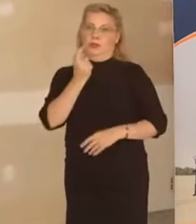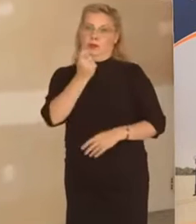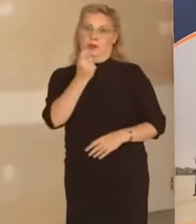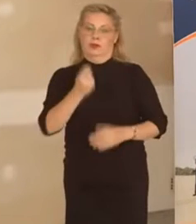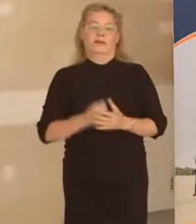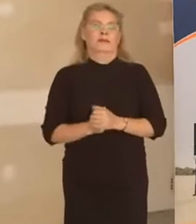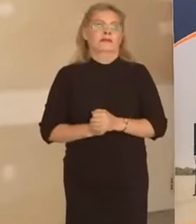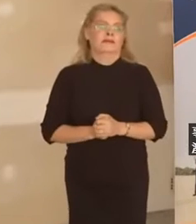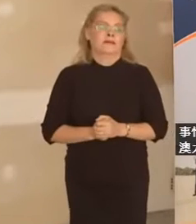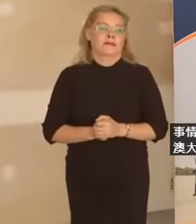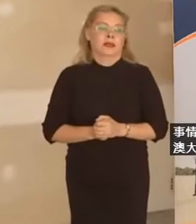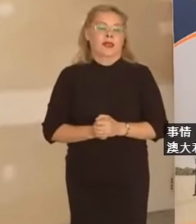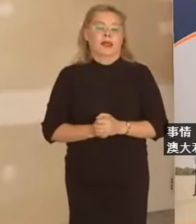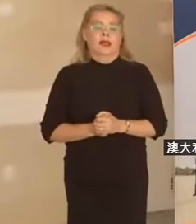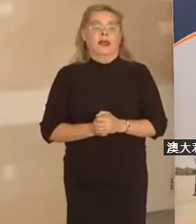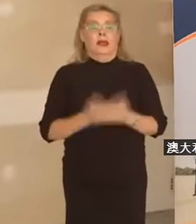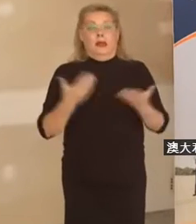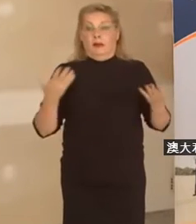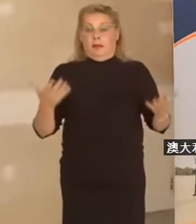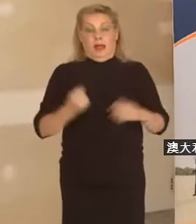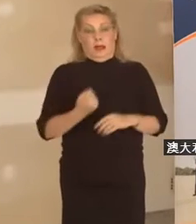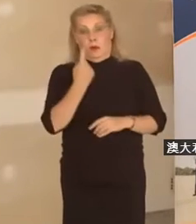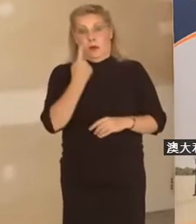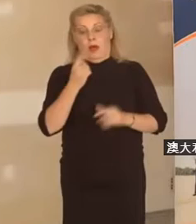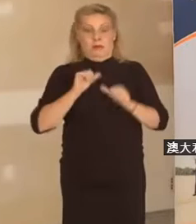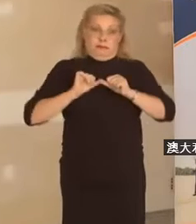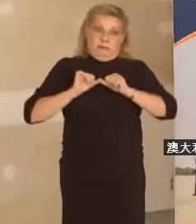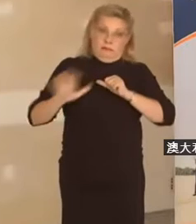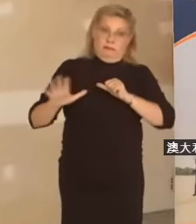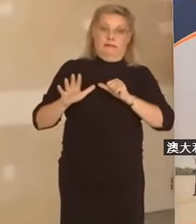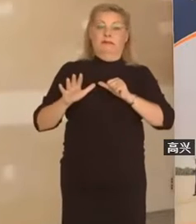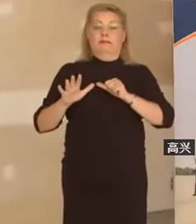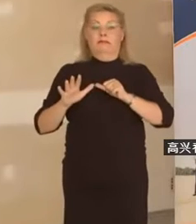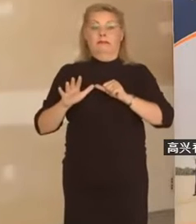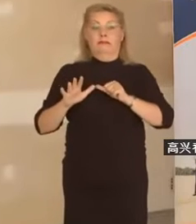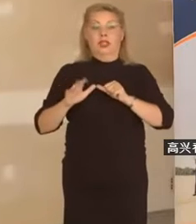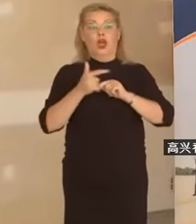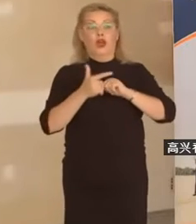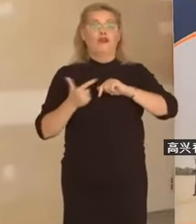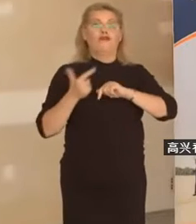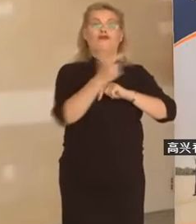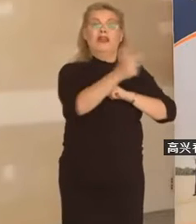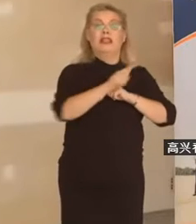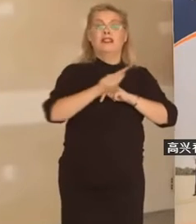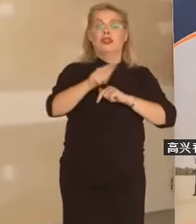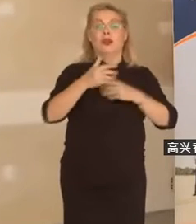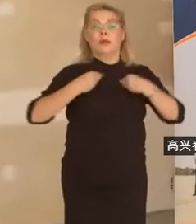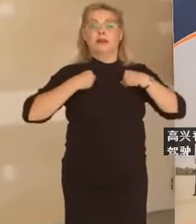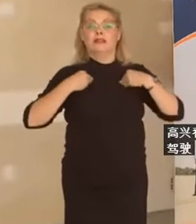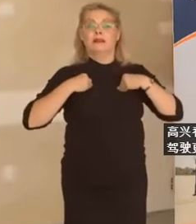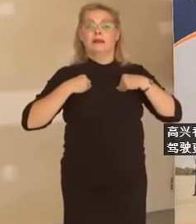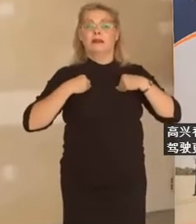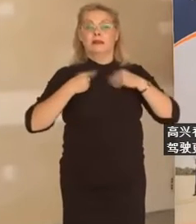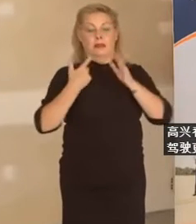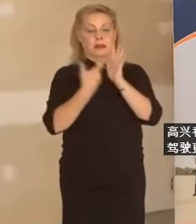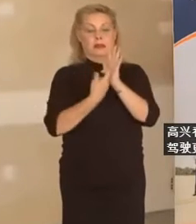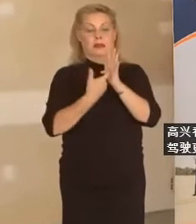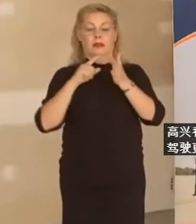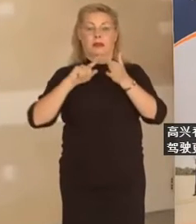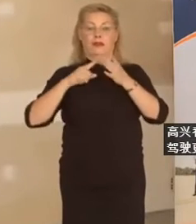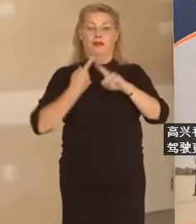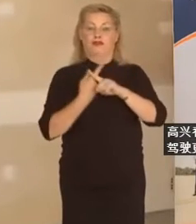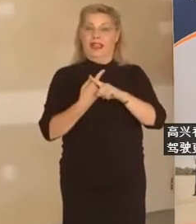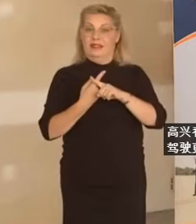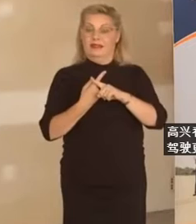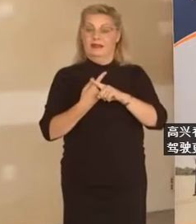the expansion of one of Australia's great regional businesses, and it's fantastic to see that Rex is now stepping out to fly larger